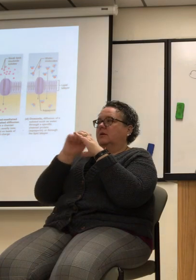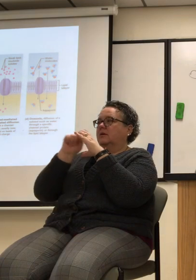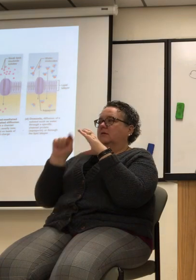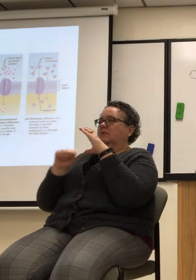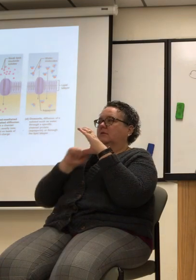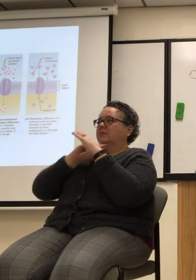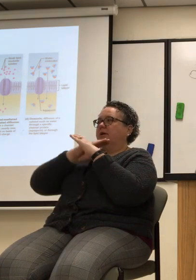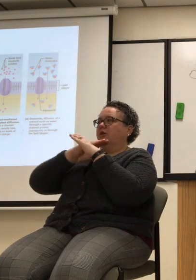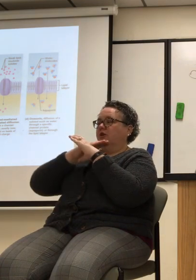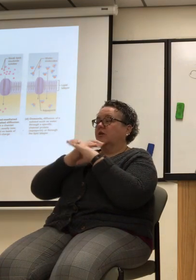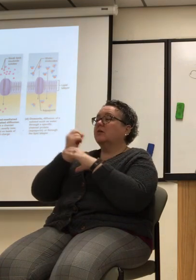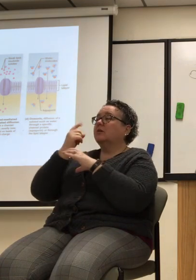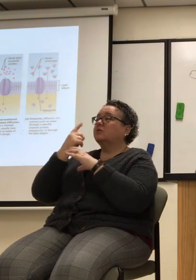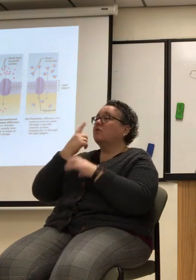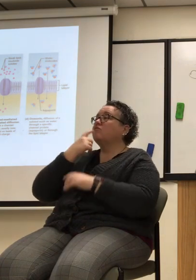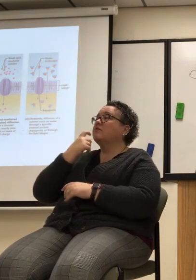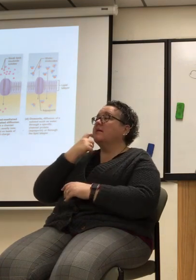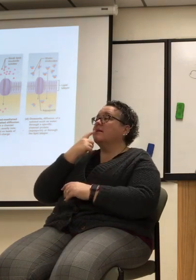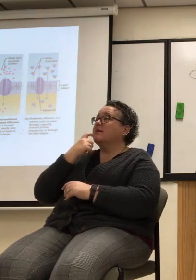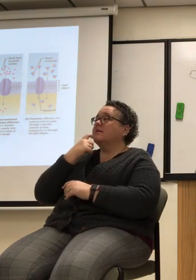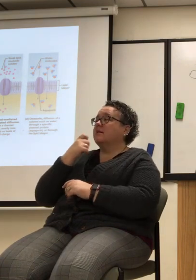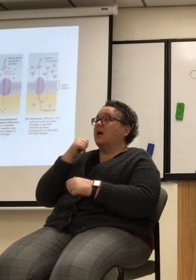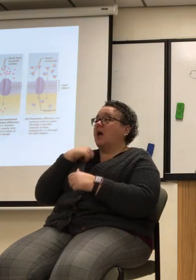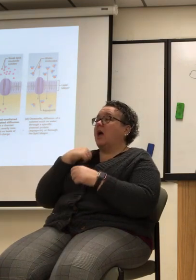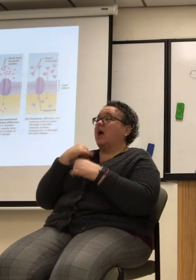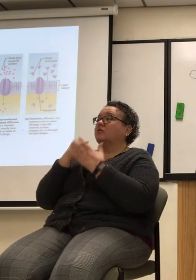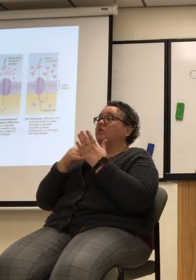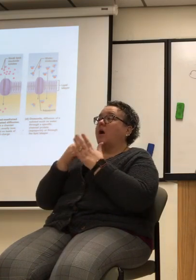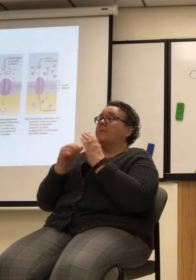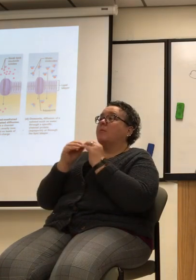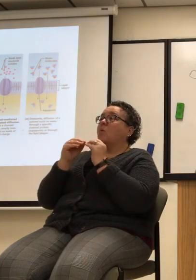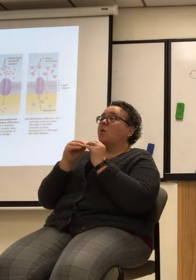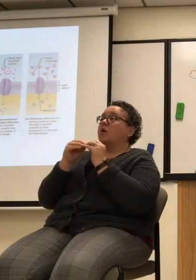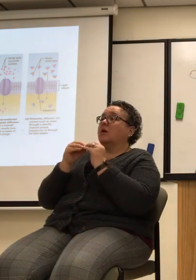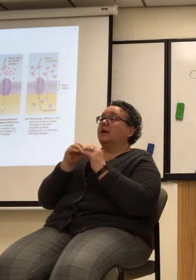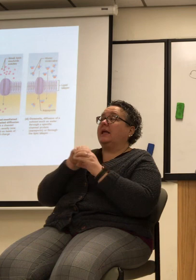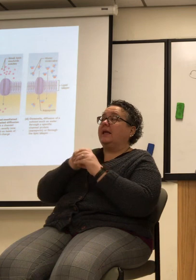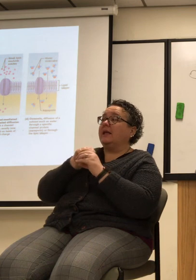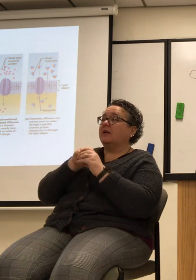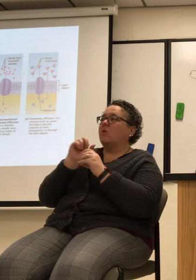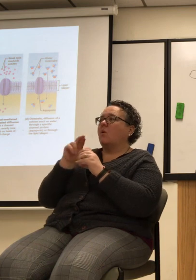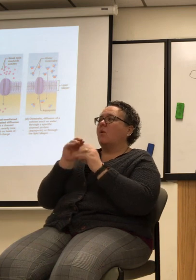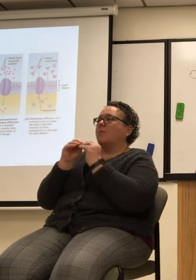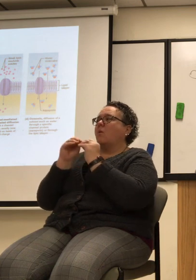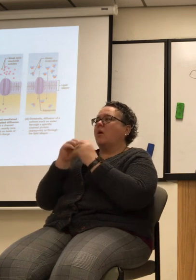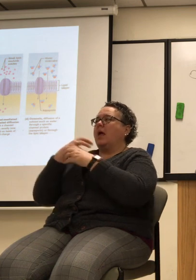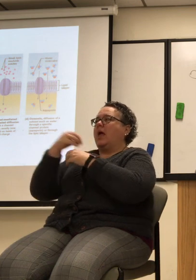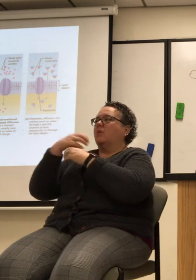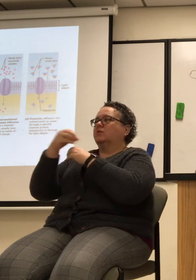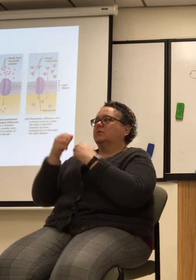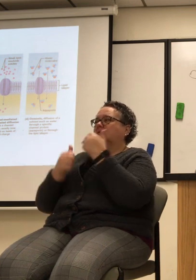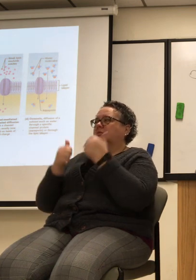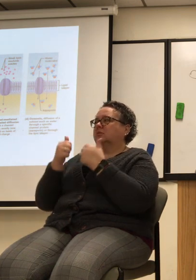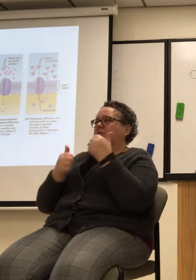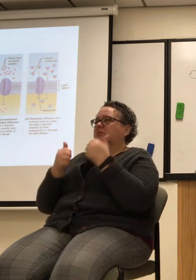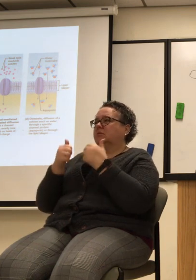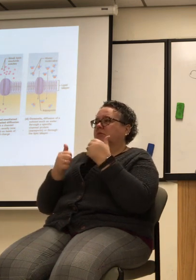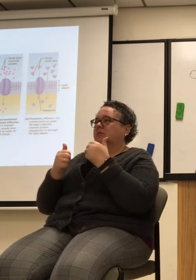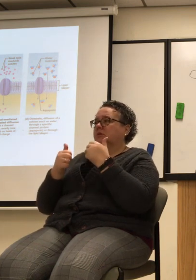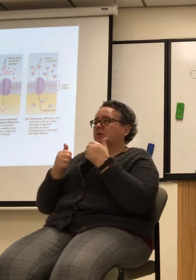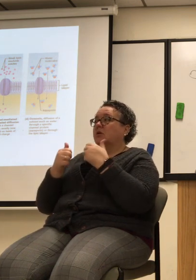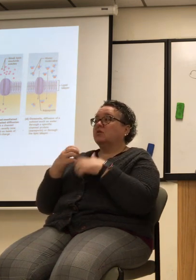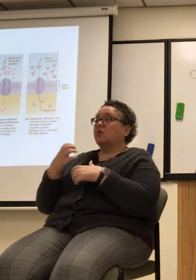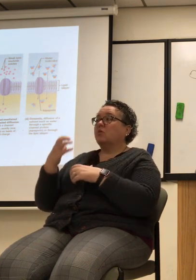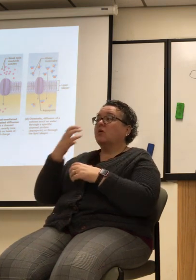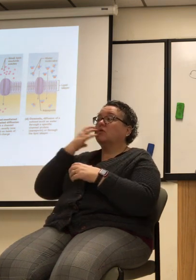So for the red balls, did I draw more on the in or the out? So the concentration